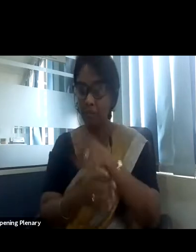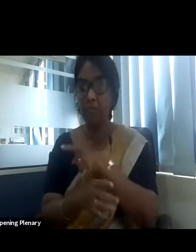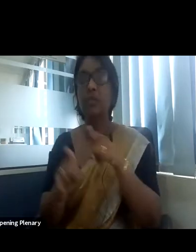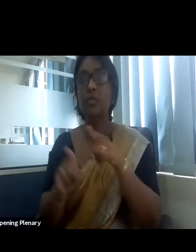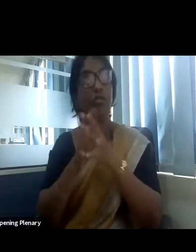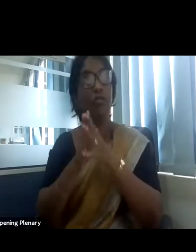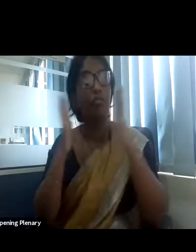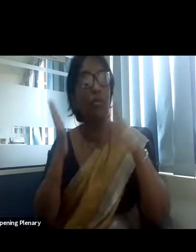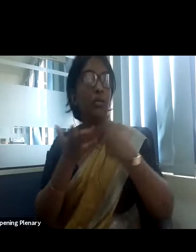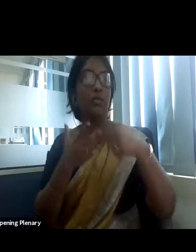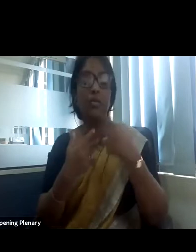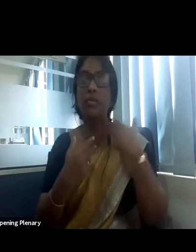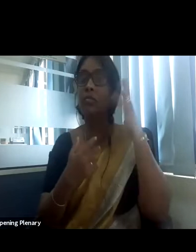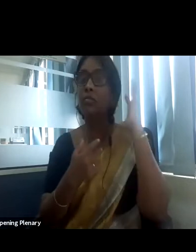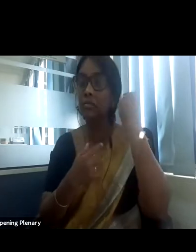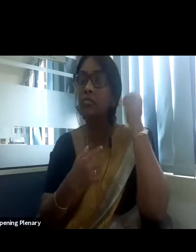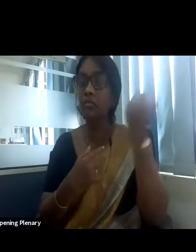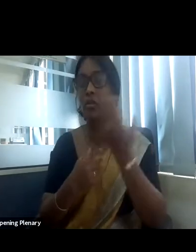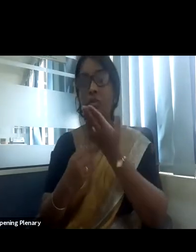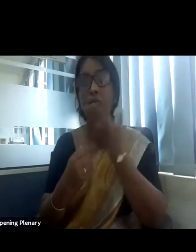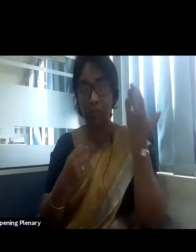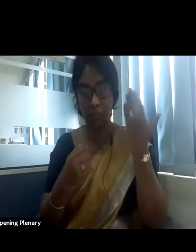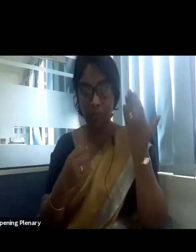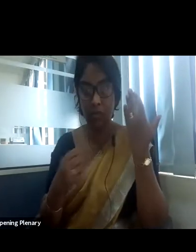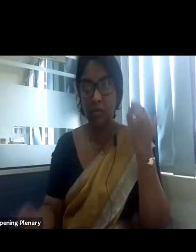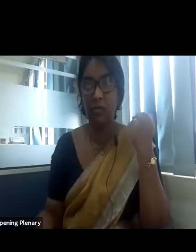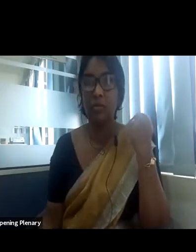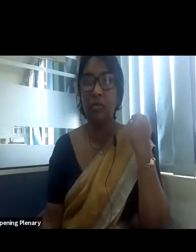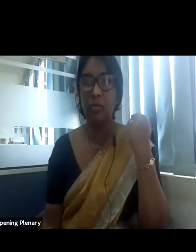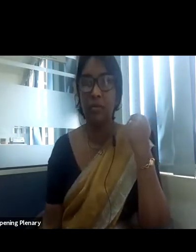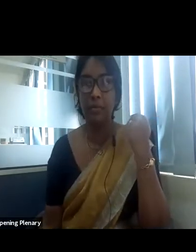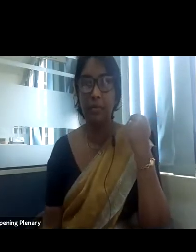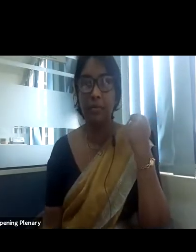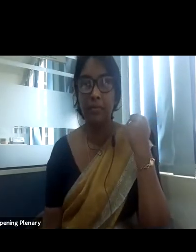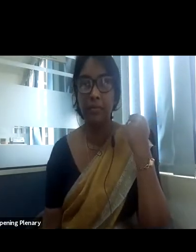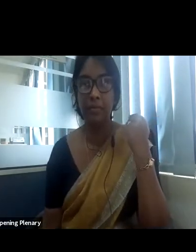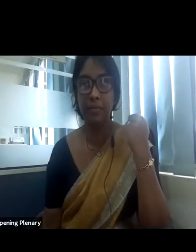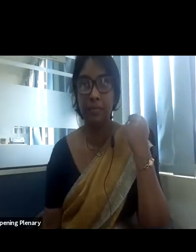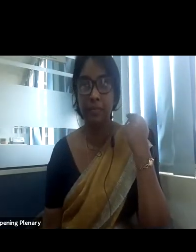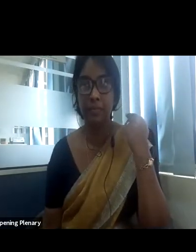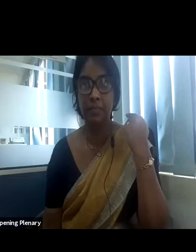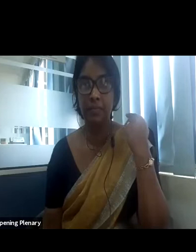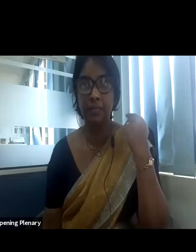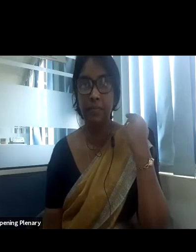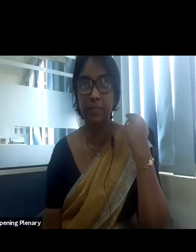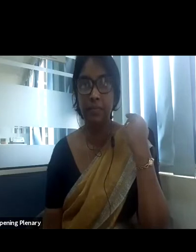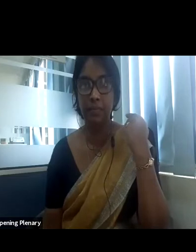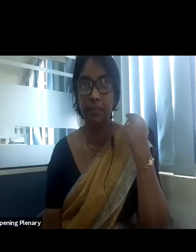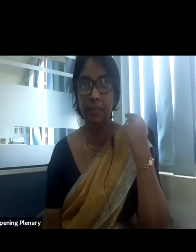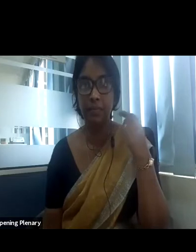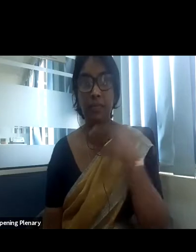$4.2 trillion, which is in fact the new SDG financing gap